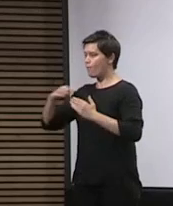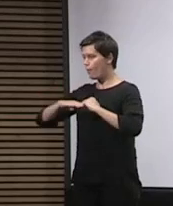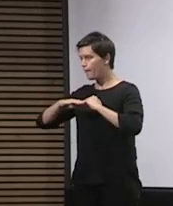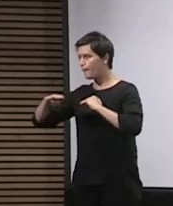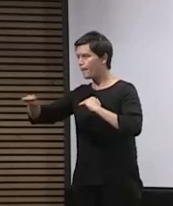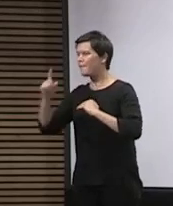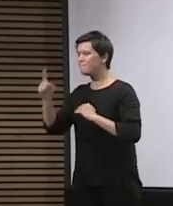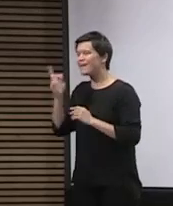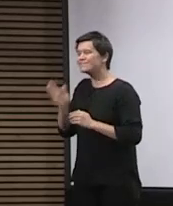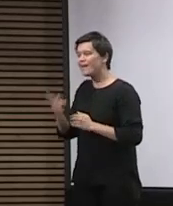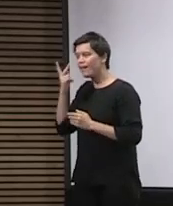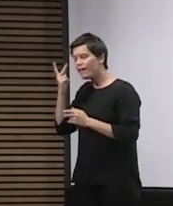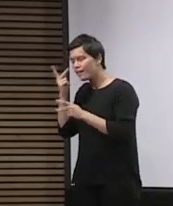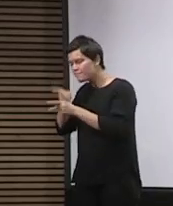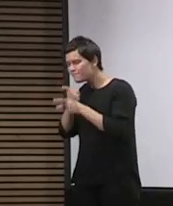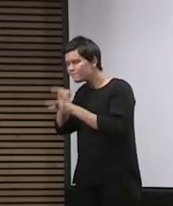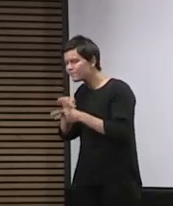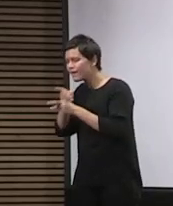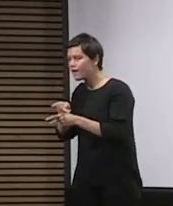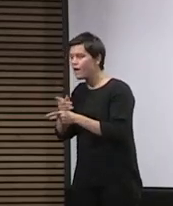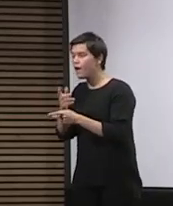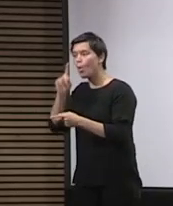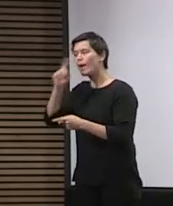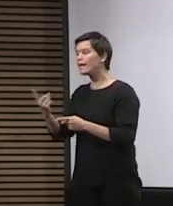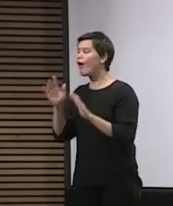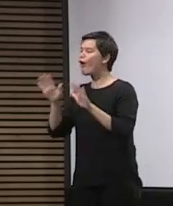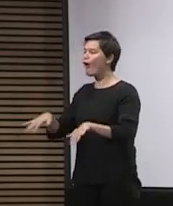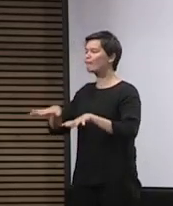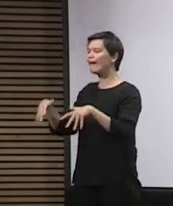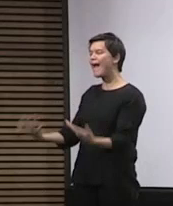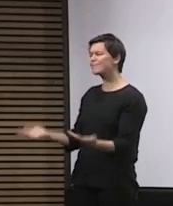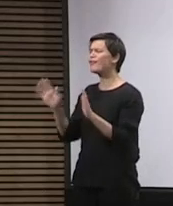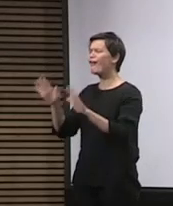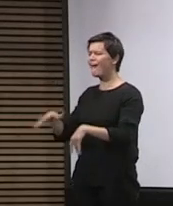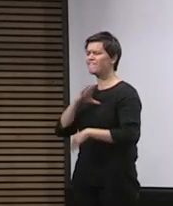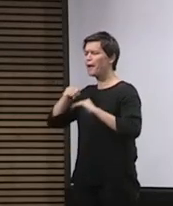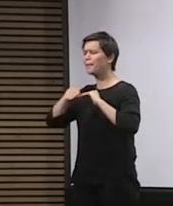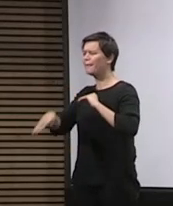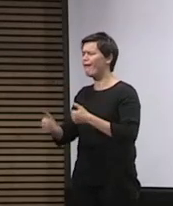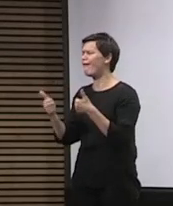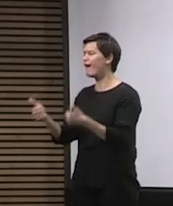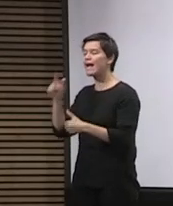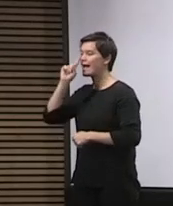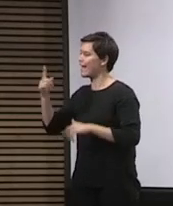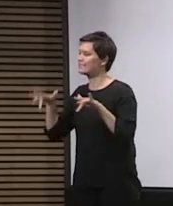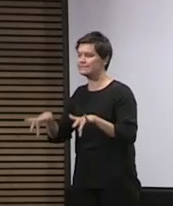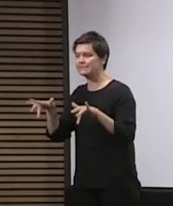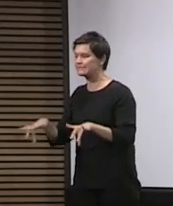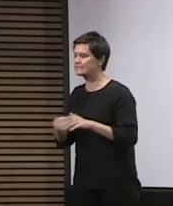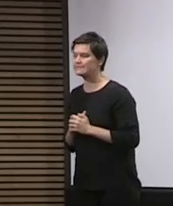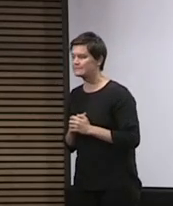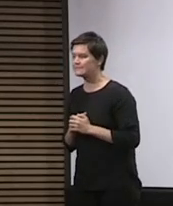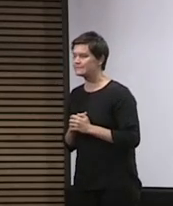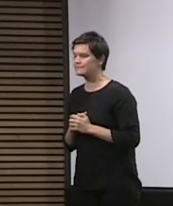We cannot stop keeping a close eye on it. I think it's just much too early to say what the No, trend. isn't it? It's actually a fall